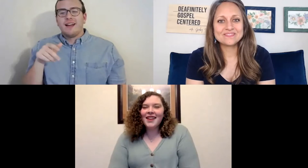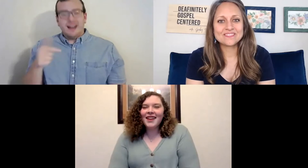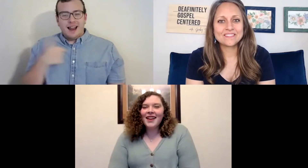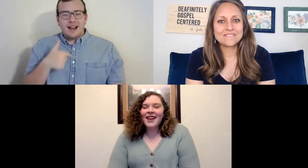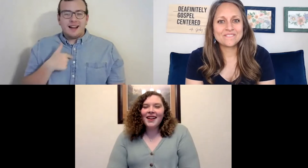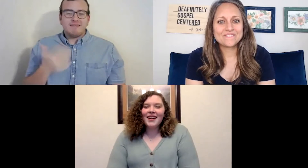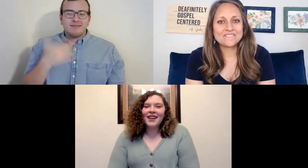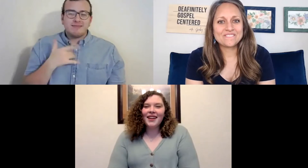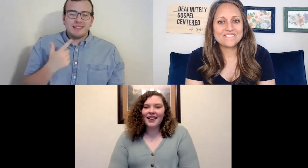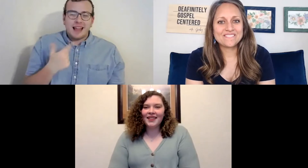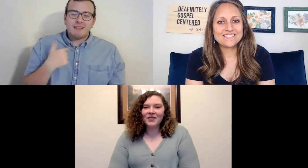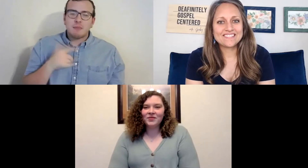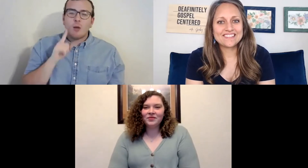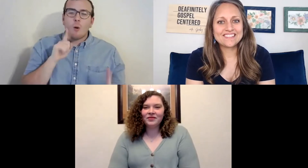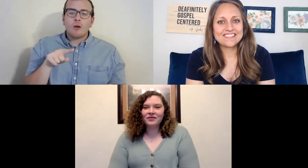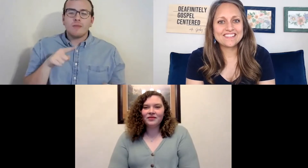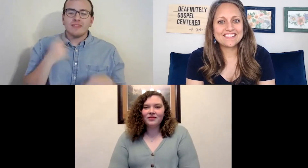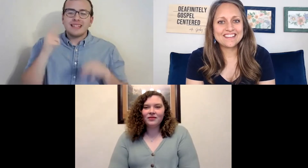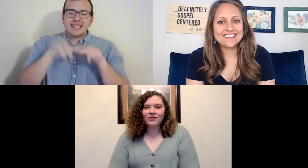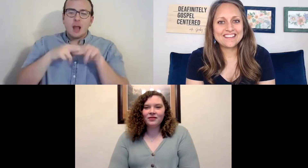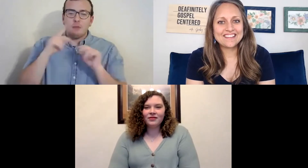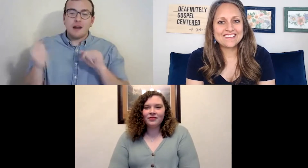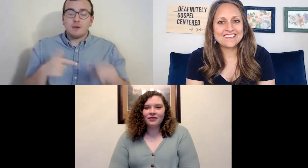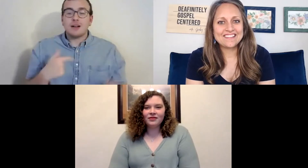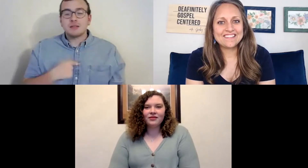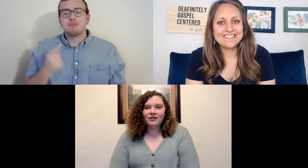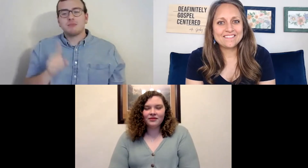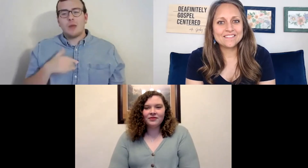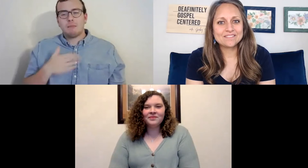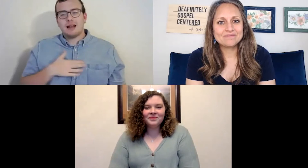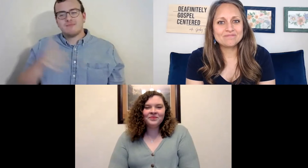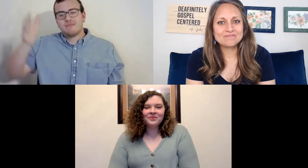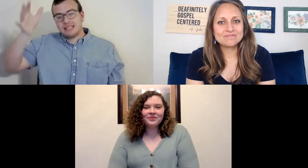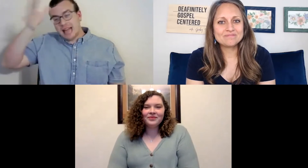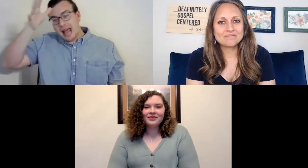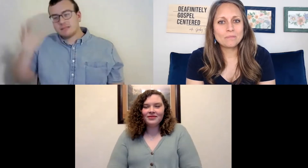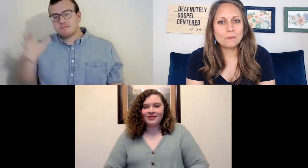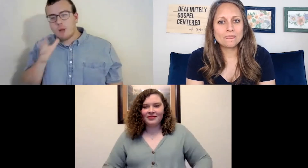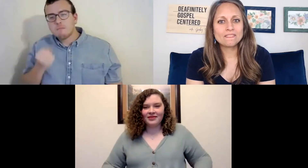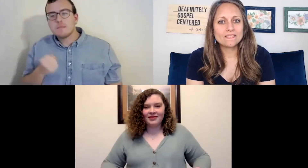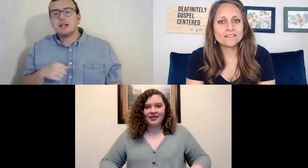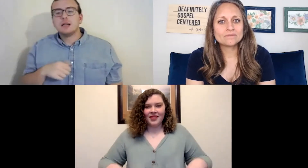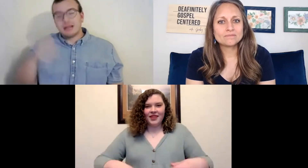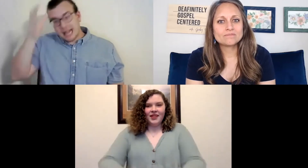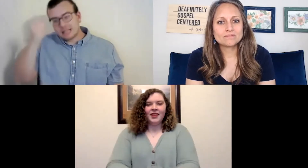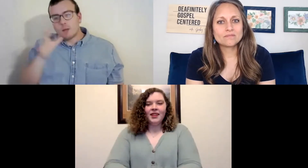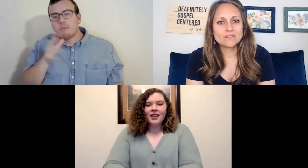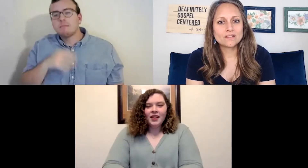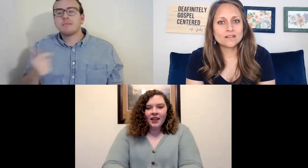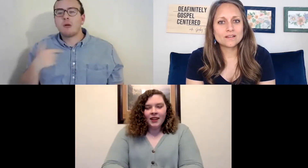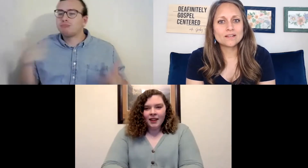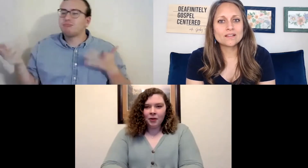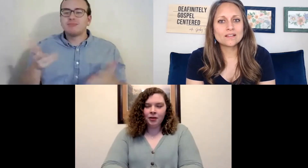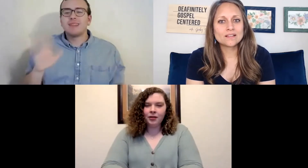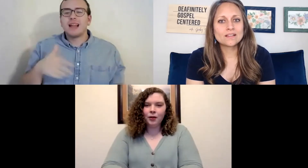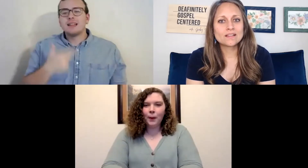Ugh. I like ordered for the table and everything like that, and I ordered like my dad and my mom, and then like we all